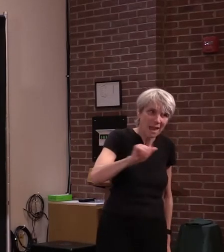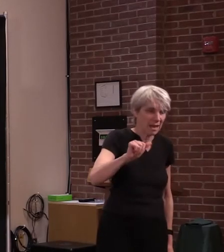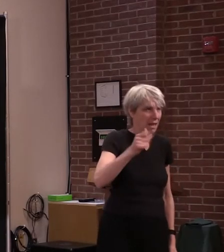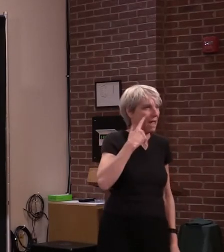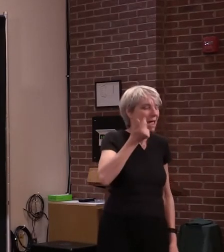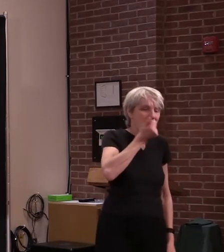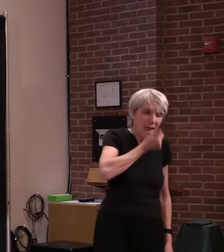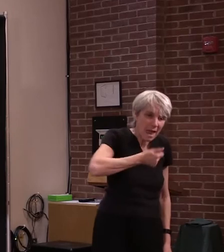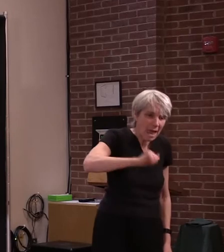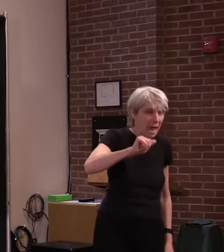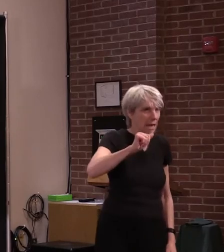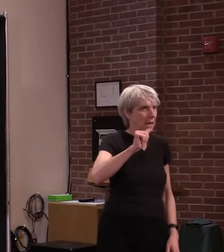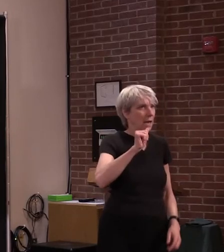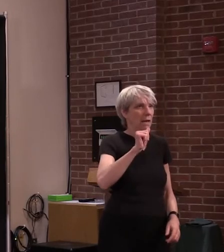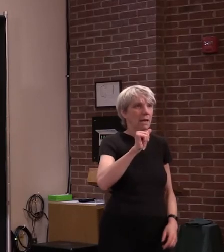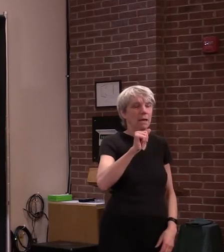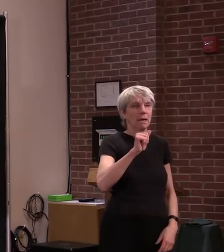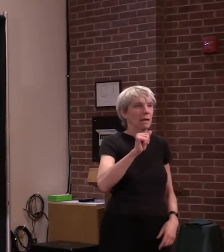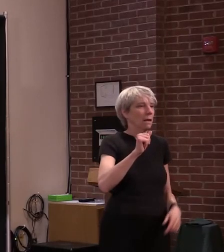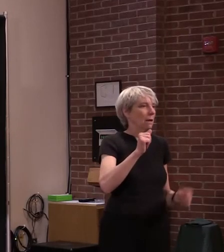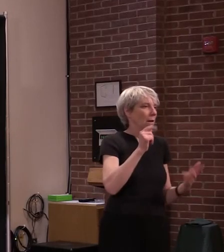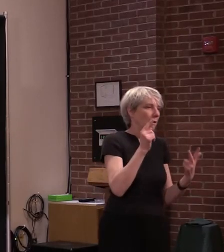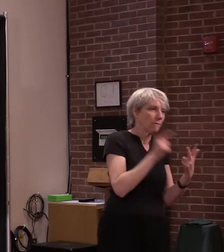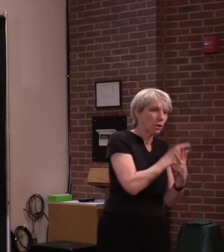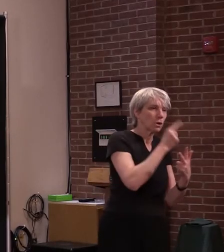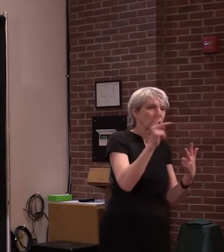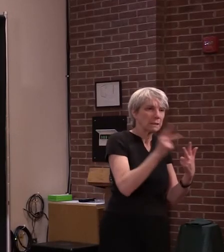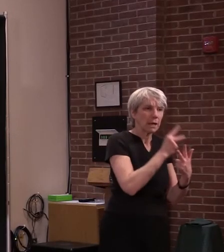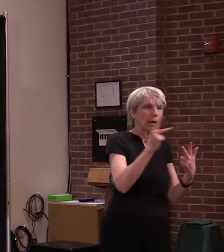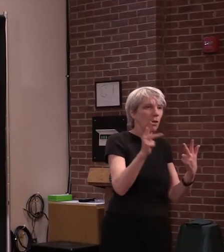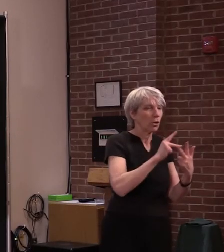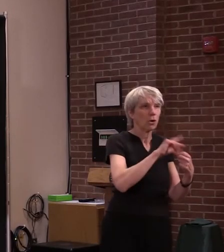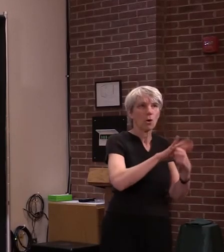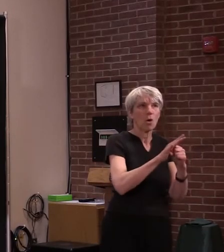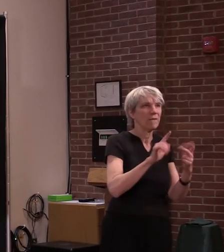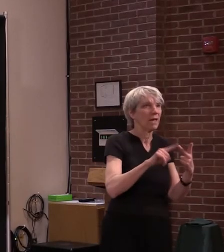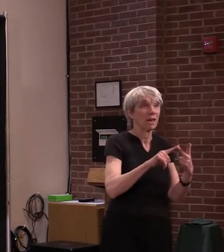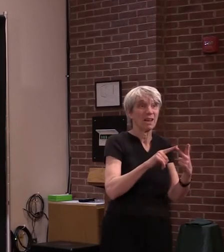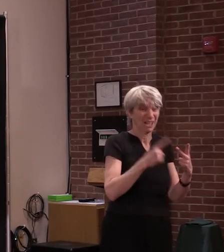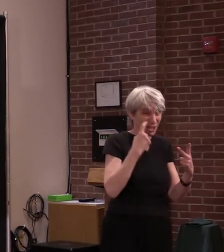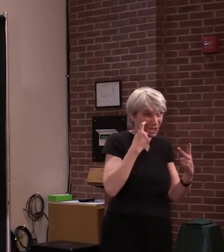for any phase of the pandemic. Highest.